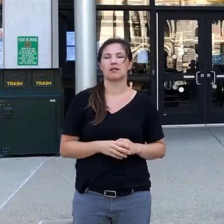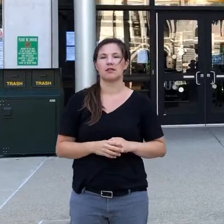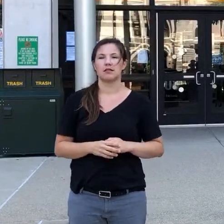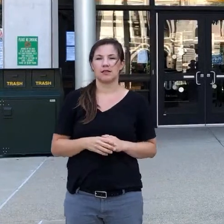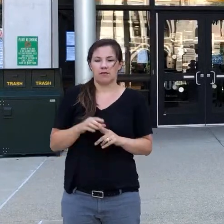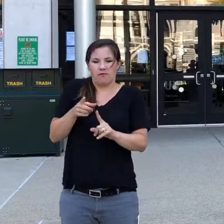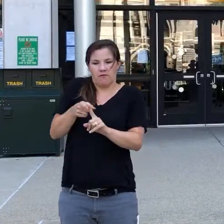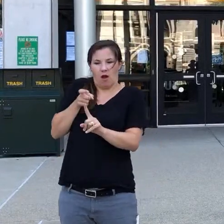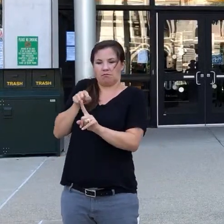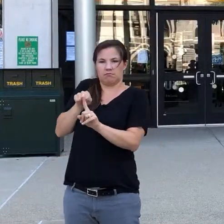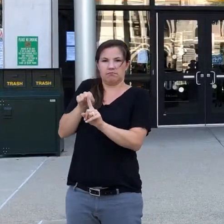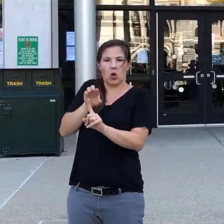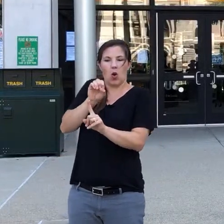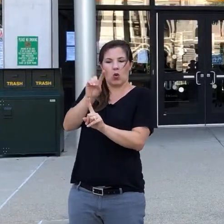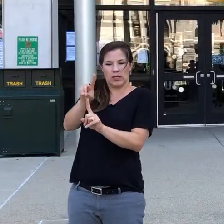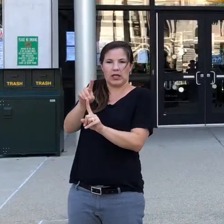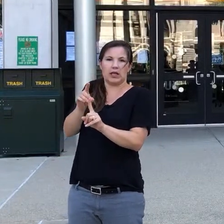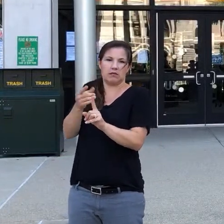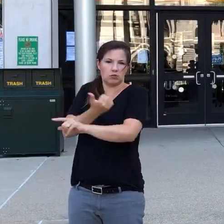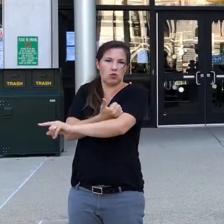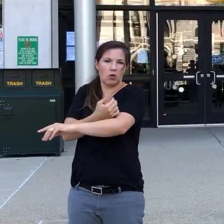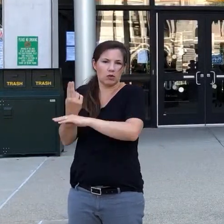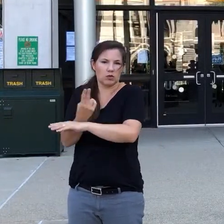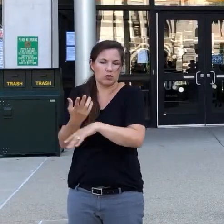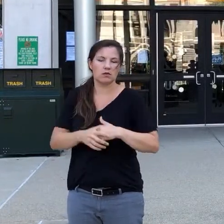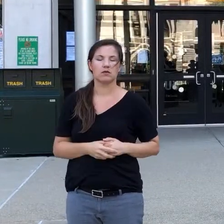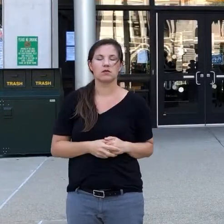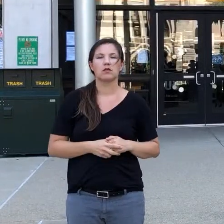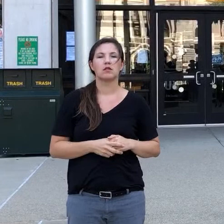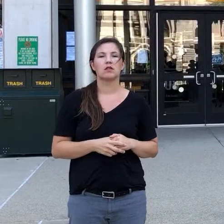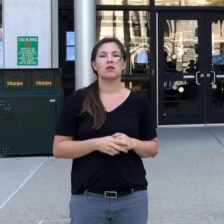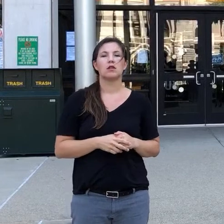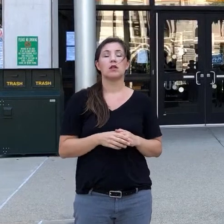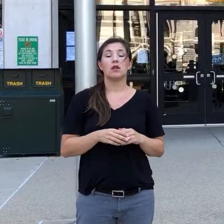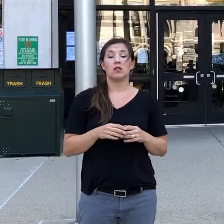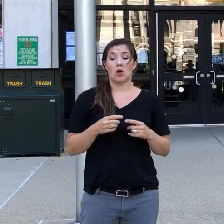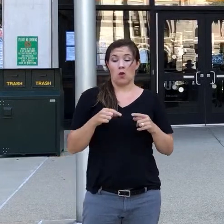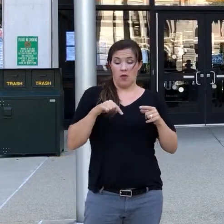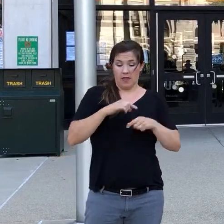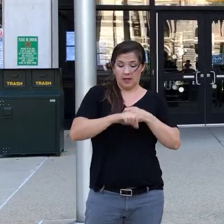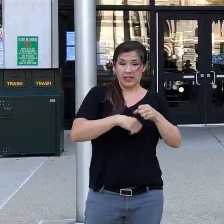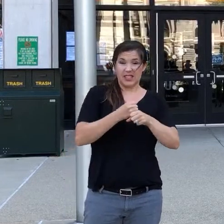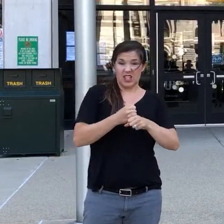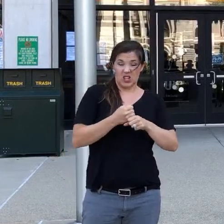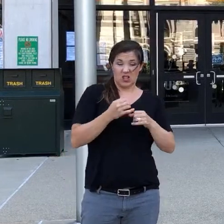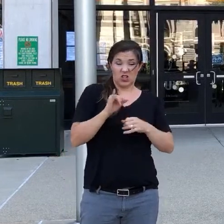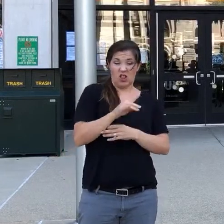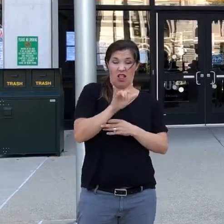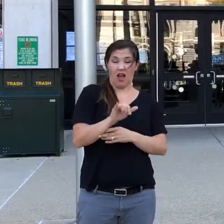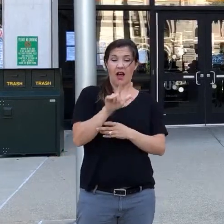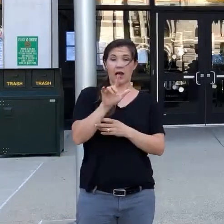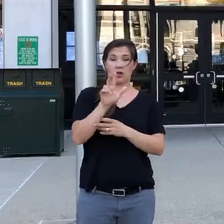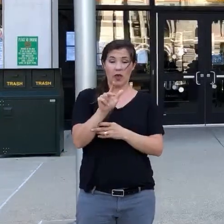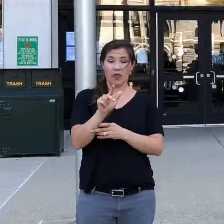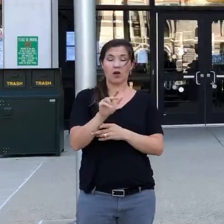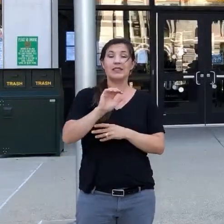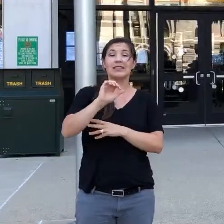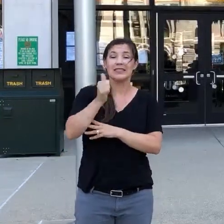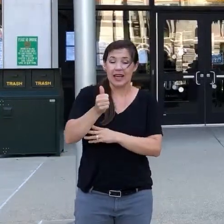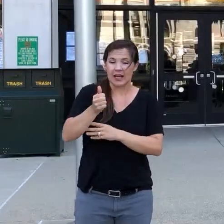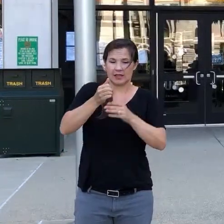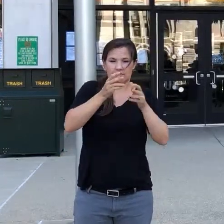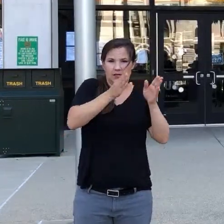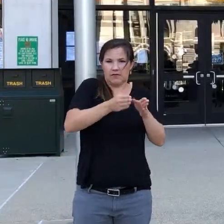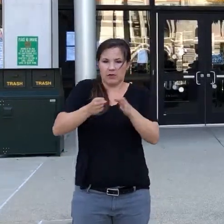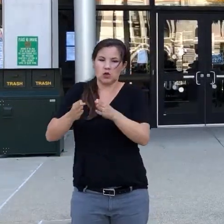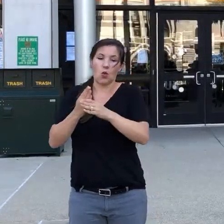of an opiate overdose. Through July 23rd, there have been 10 individuals over the age of 60